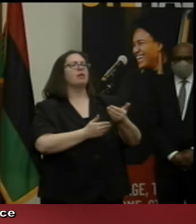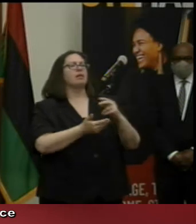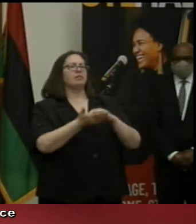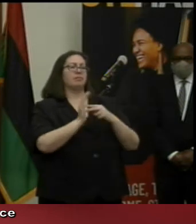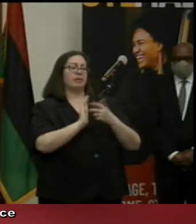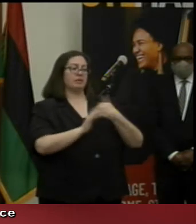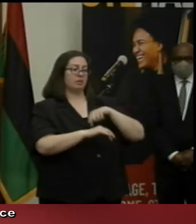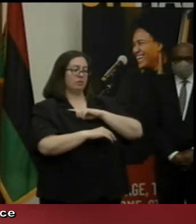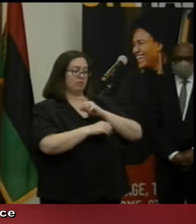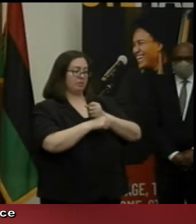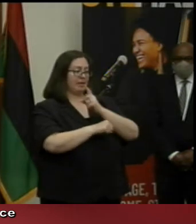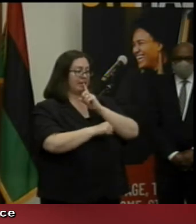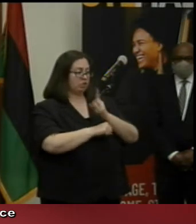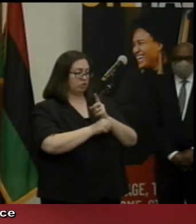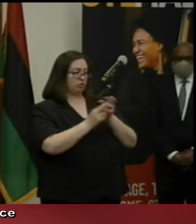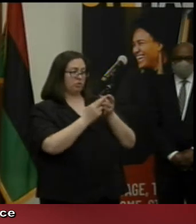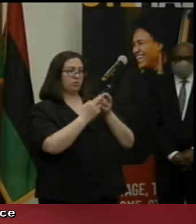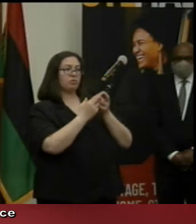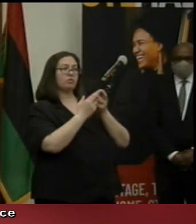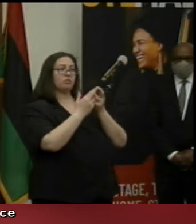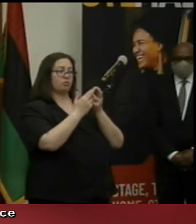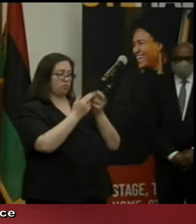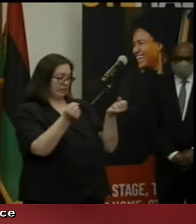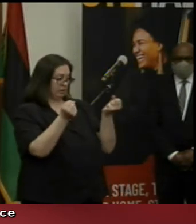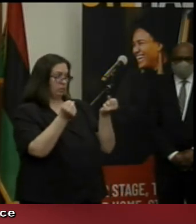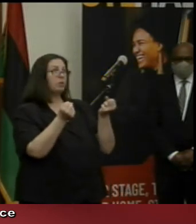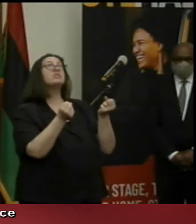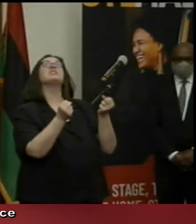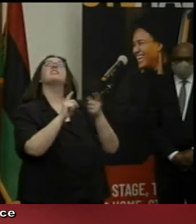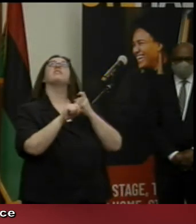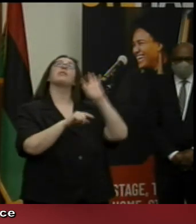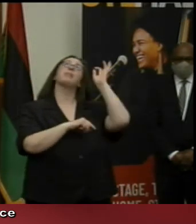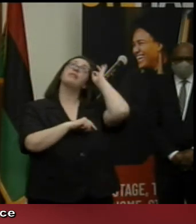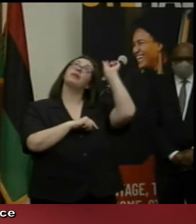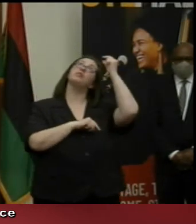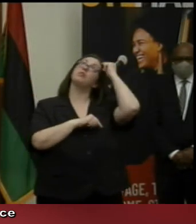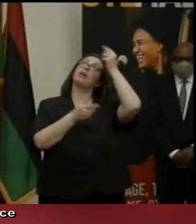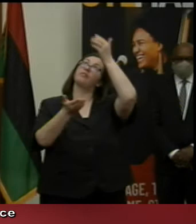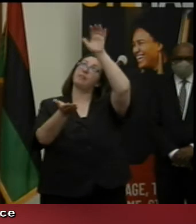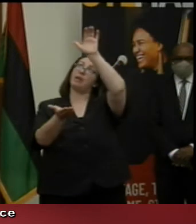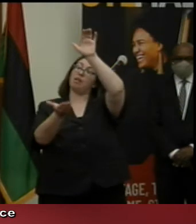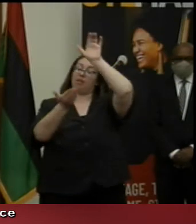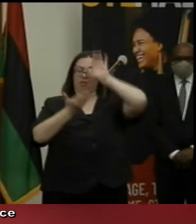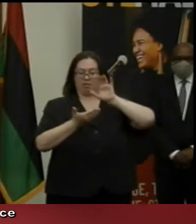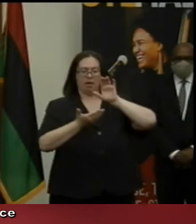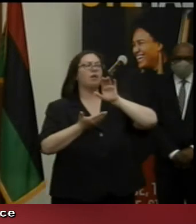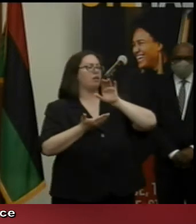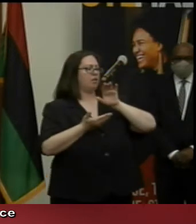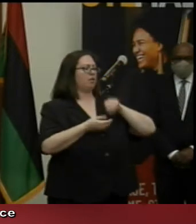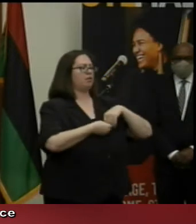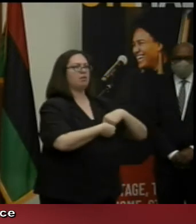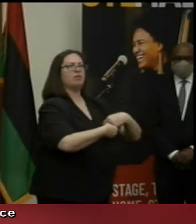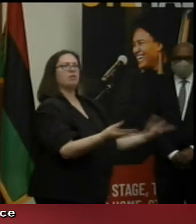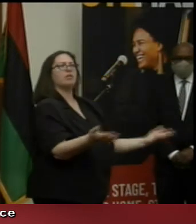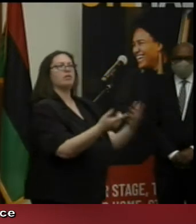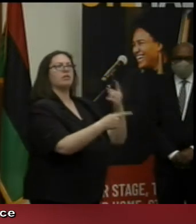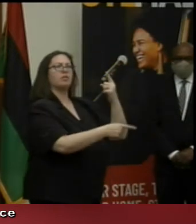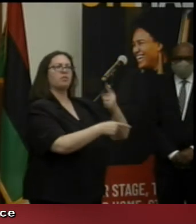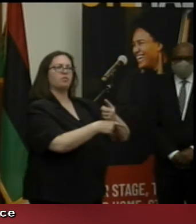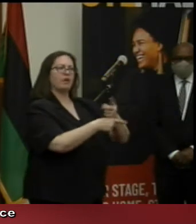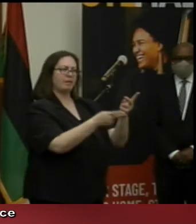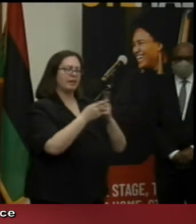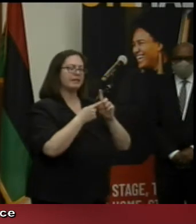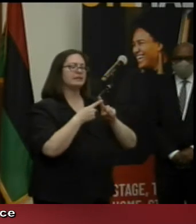the resources that we are receiving from the federal government, as well as through those that are procured through the Supply